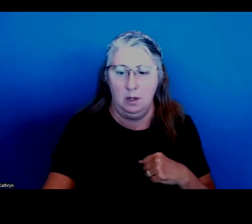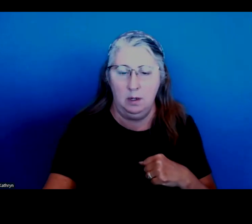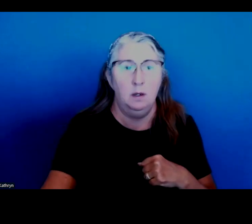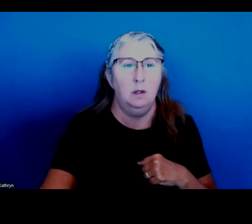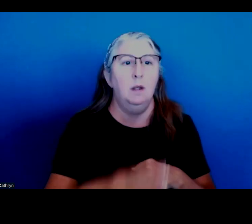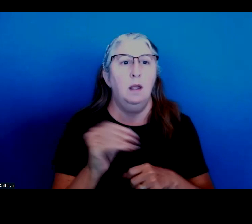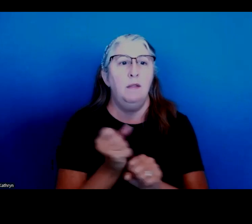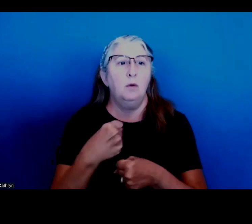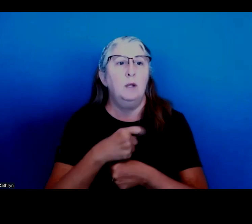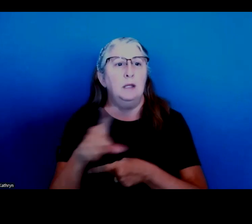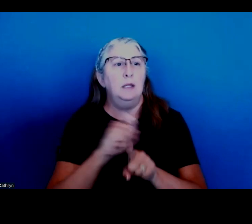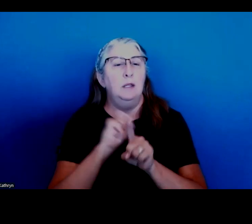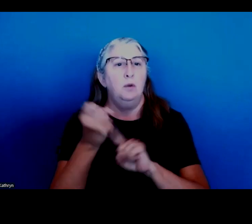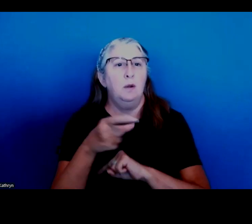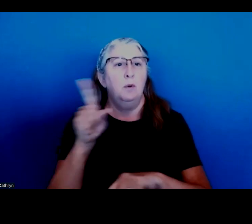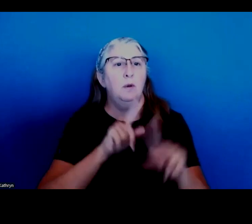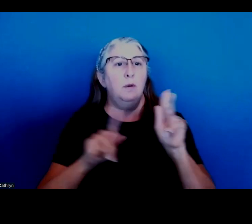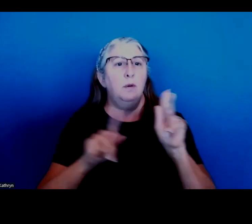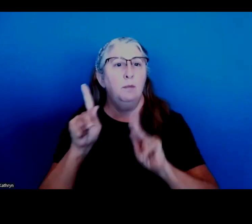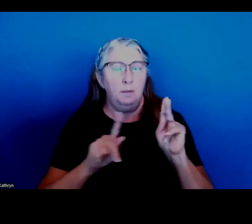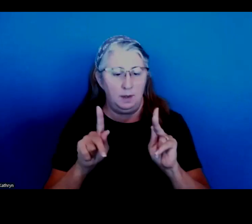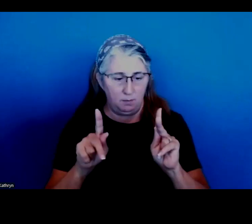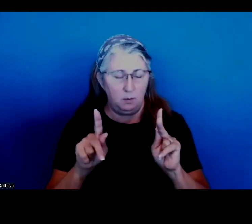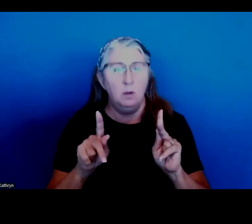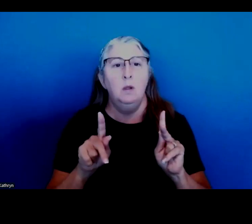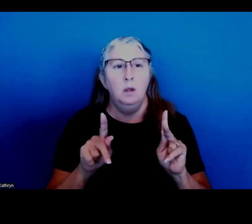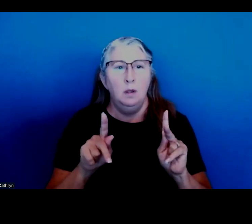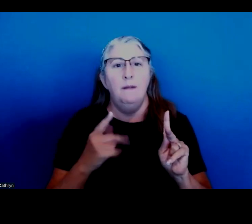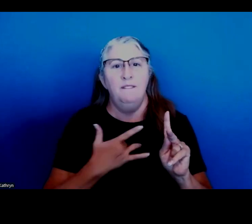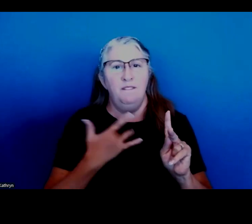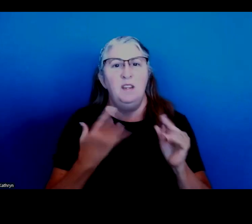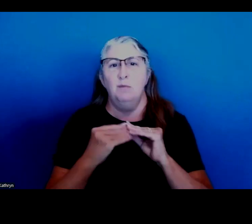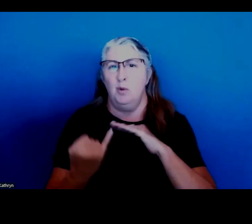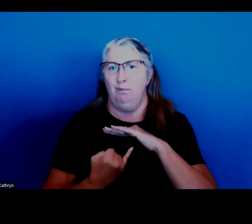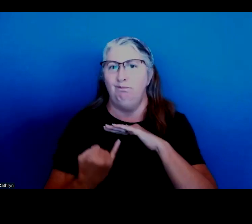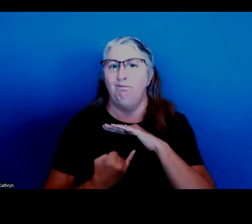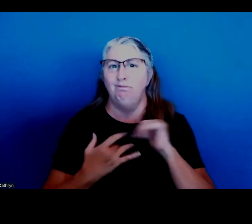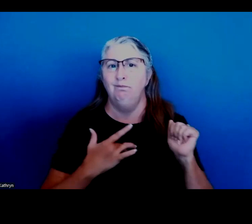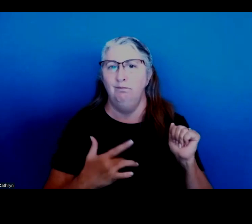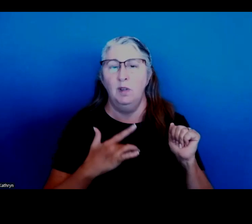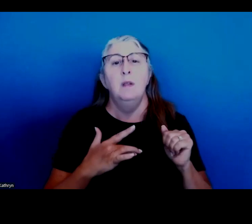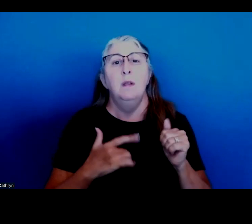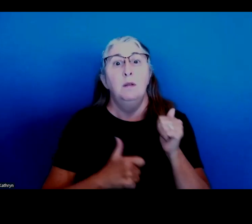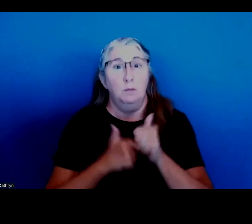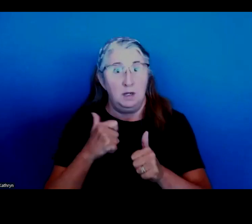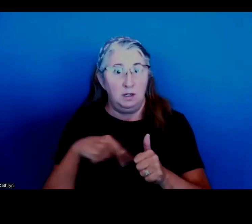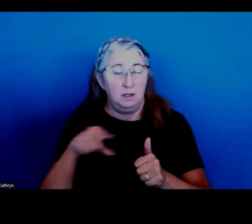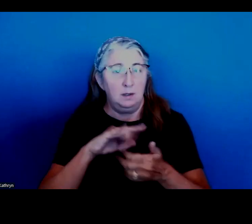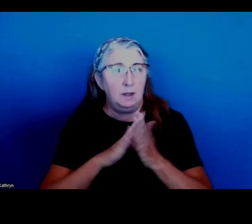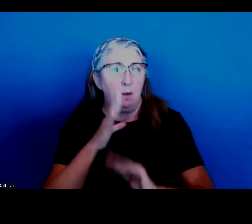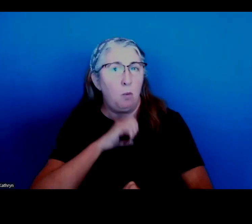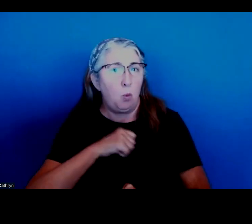a situation in which people can have a greater sense of isolation, especially as they age and find themselves